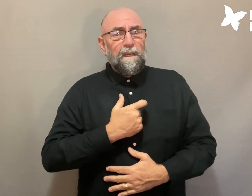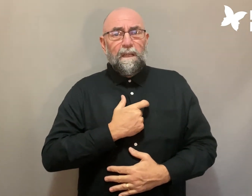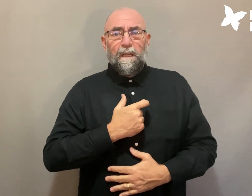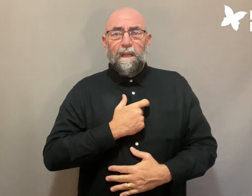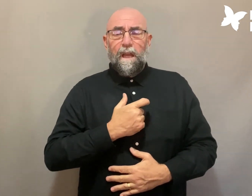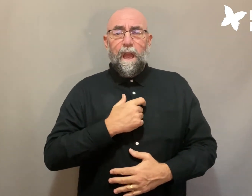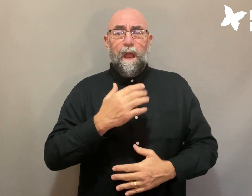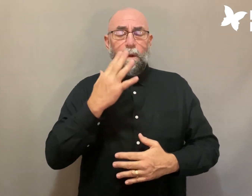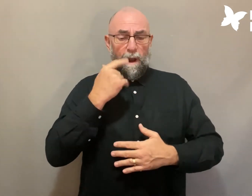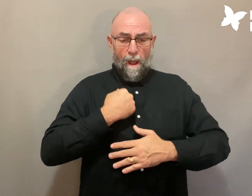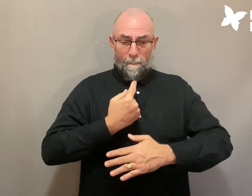do it alone